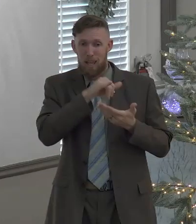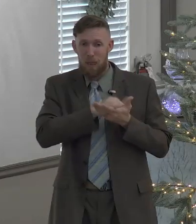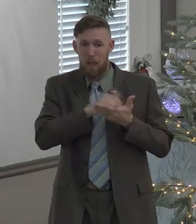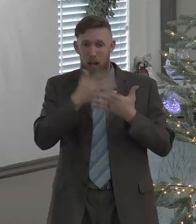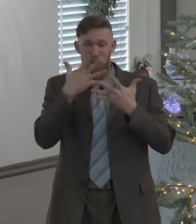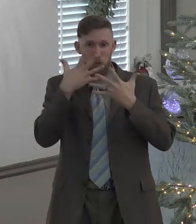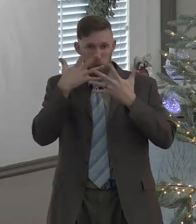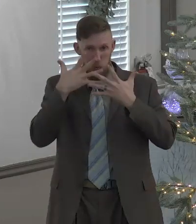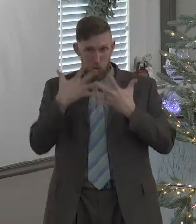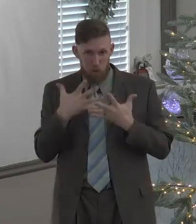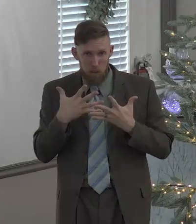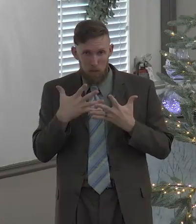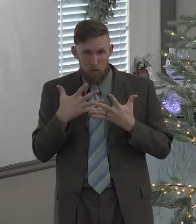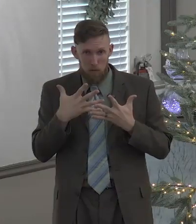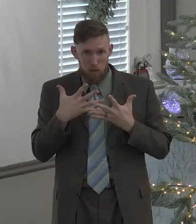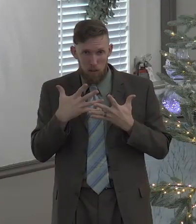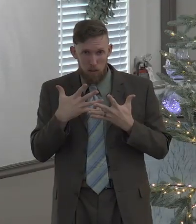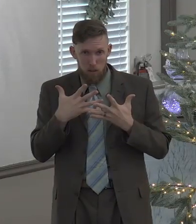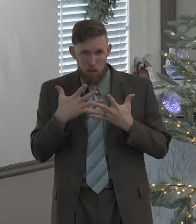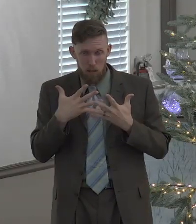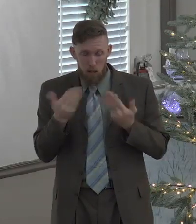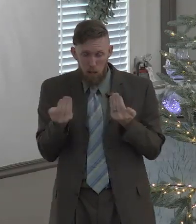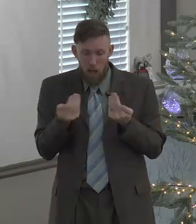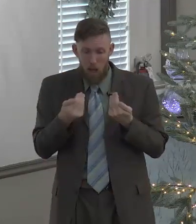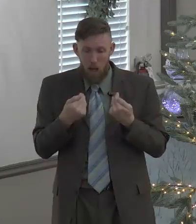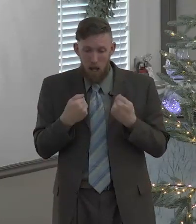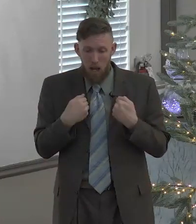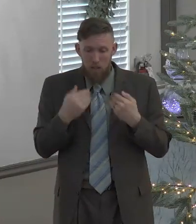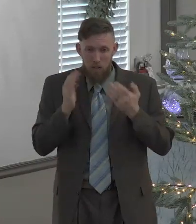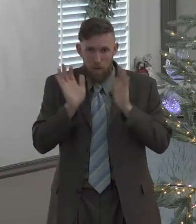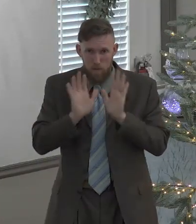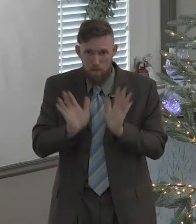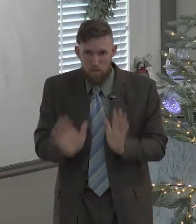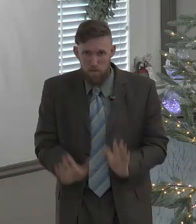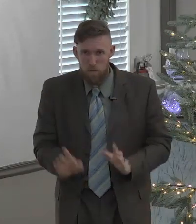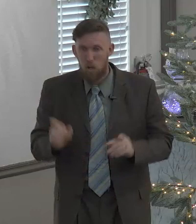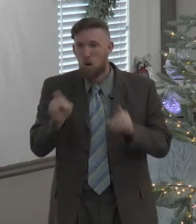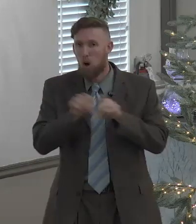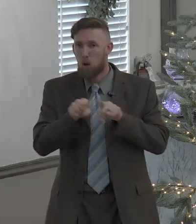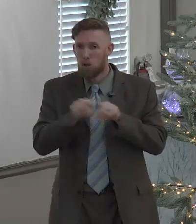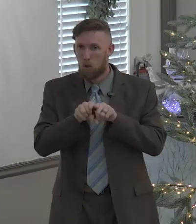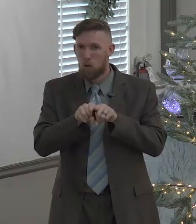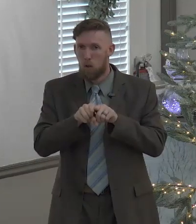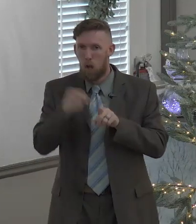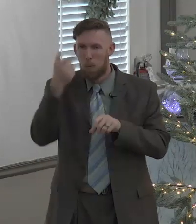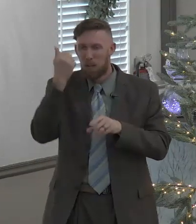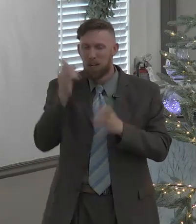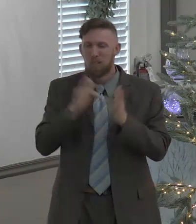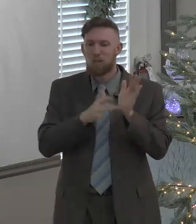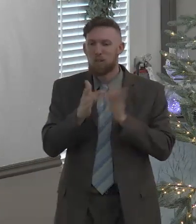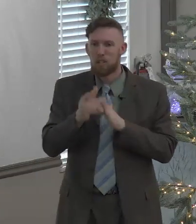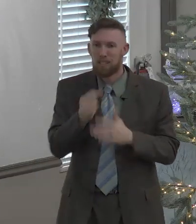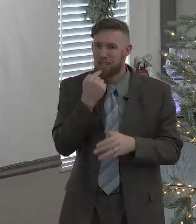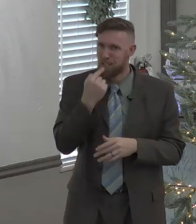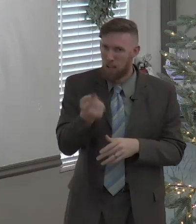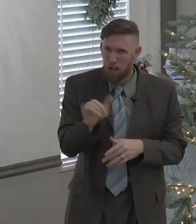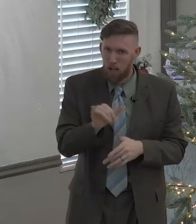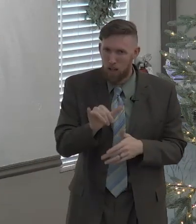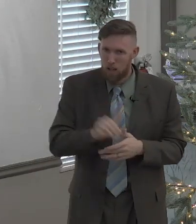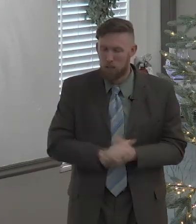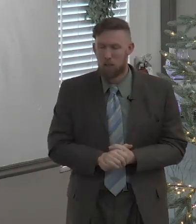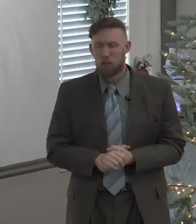grief apparently exists fear. Because that's how